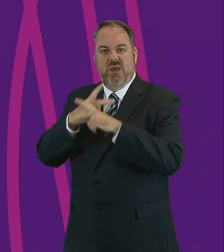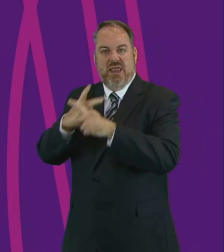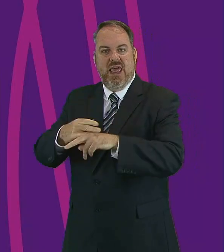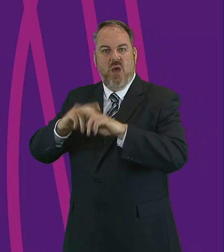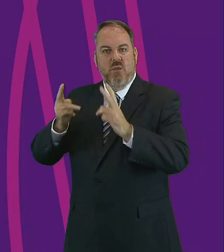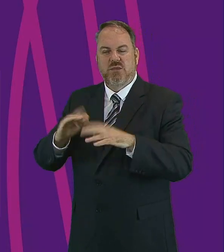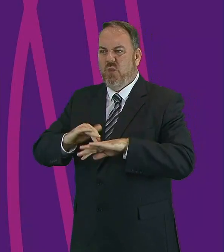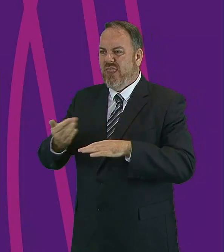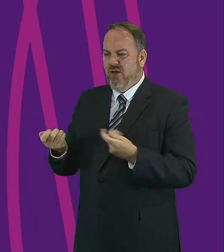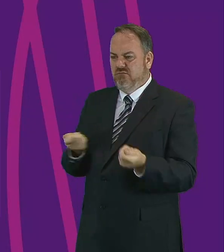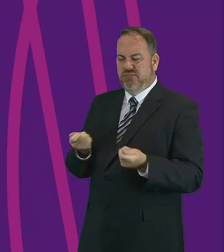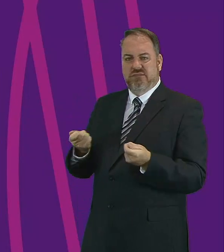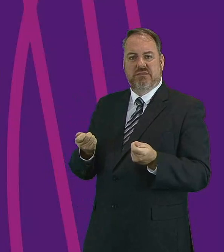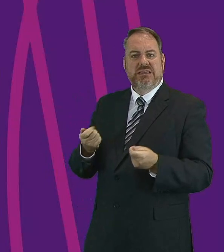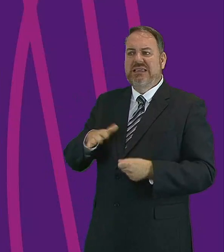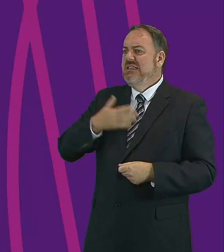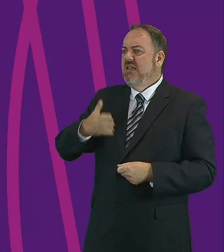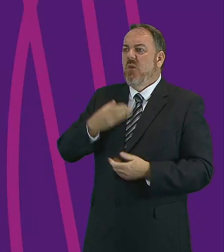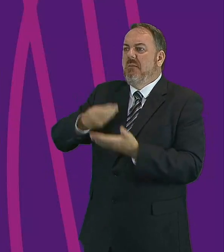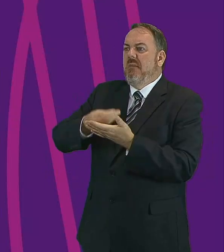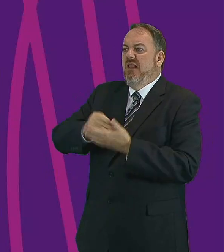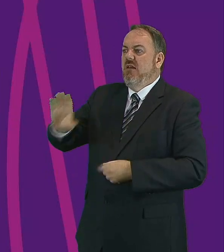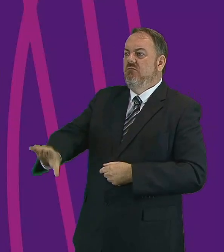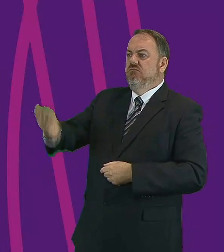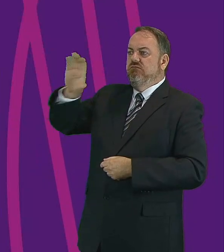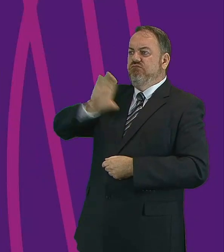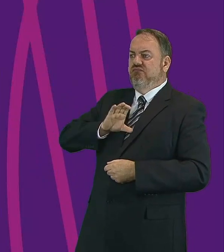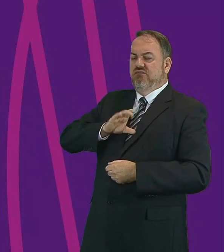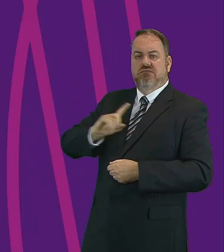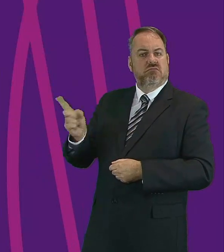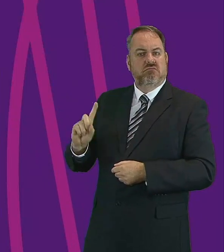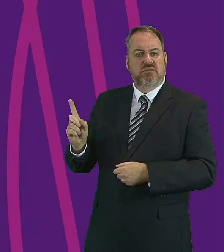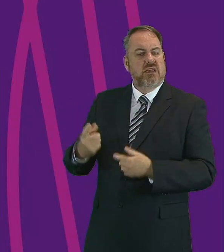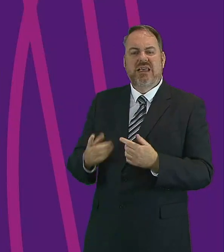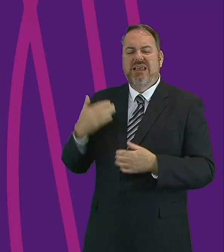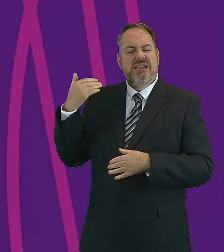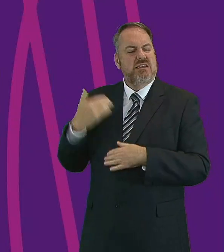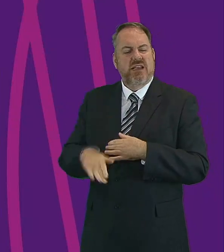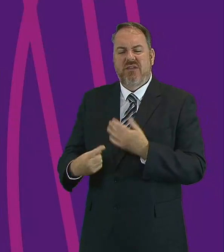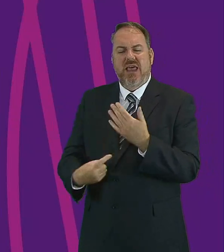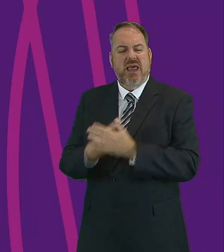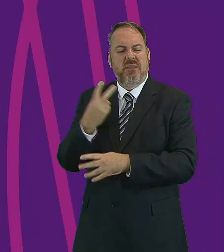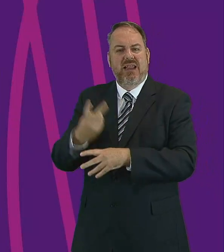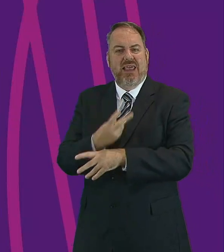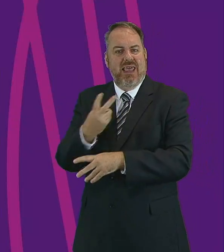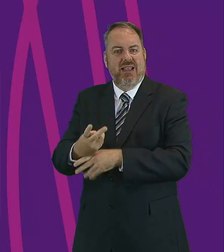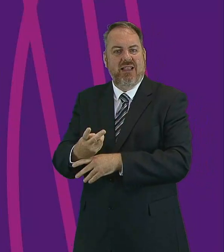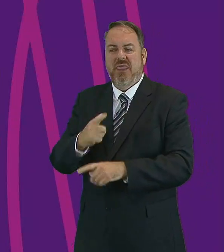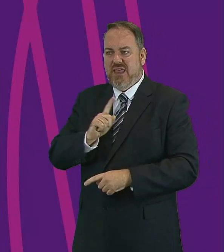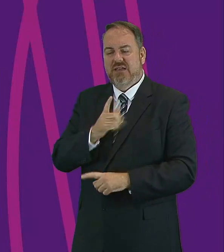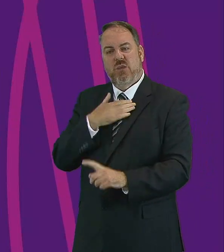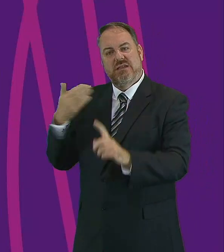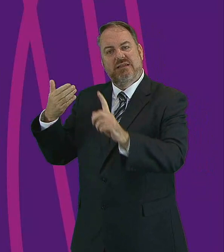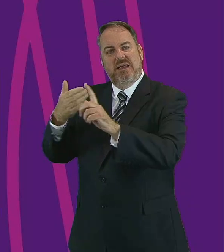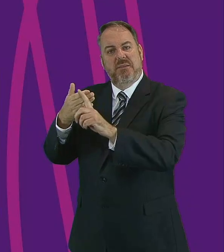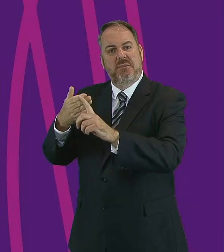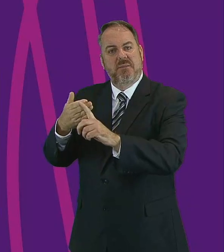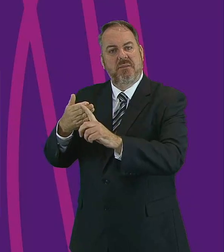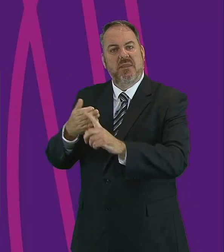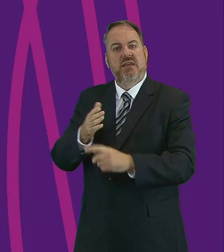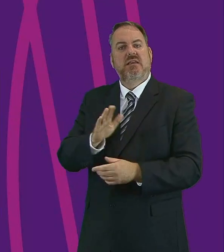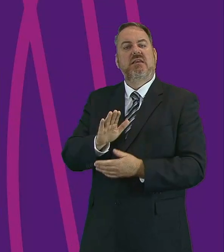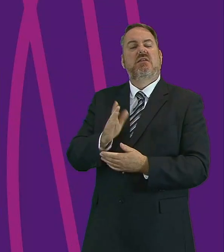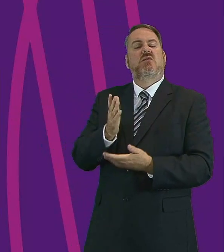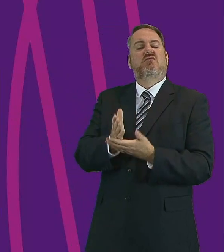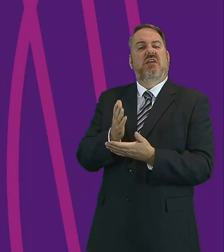does not want compensation. He just wants to prevent other families from having to suffer. So he told me that as well